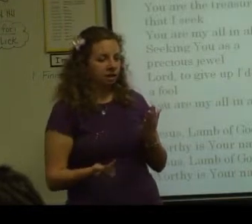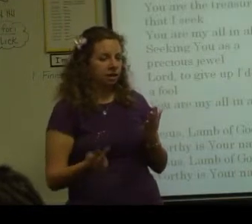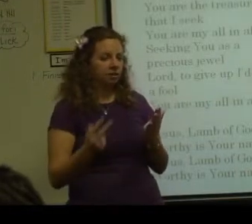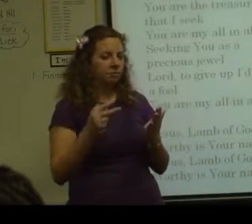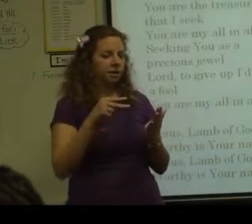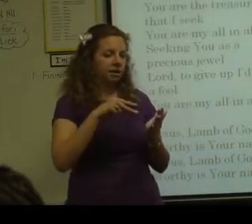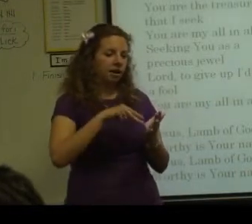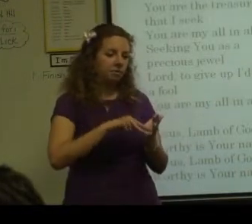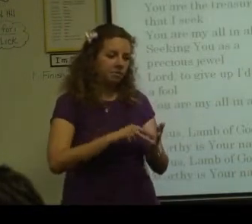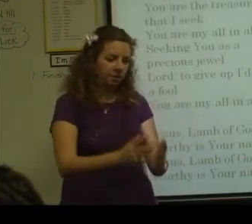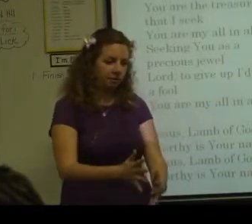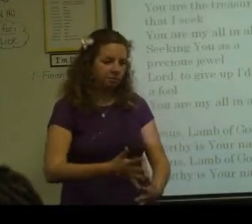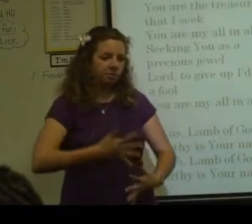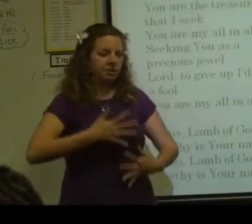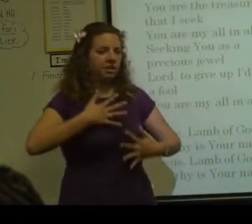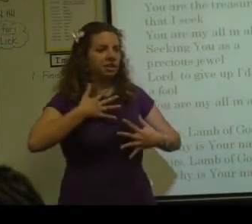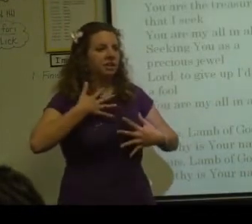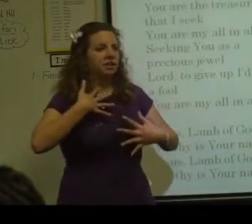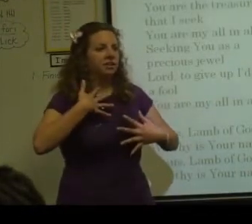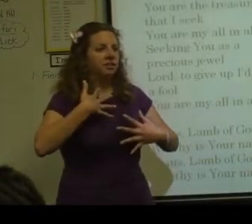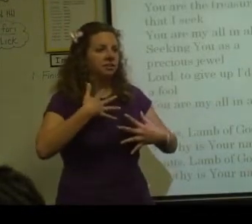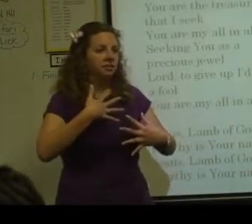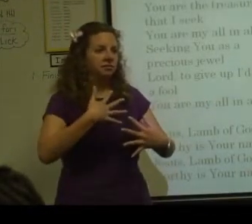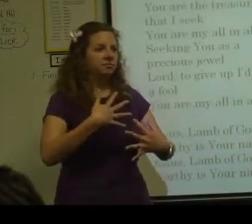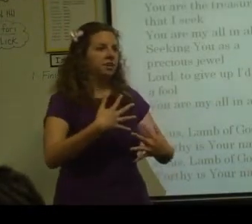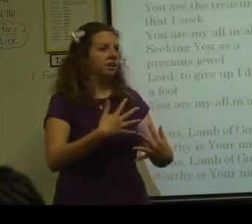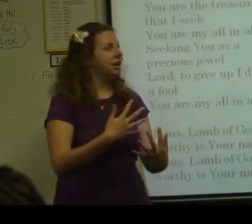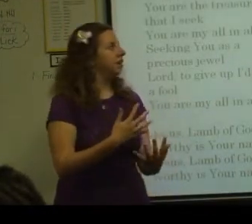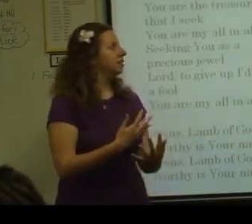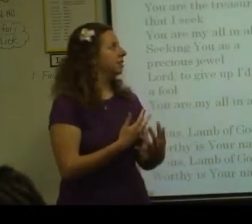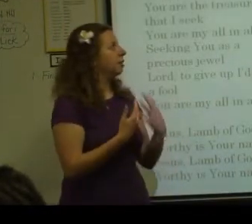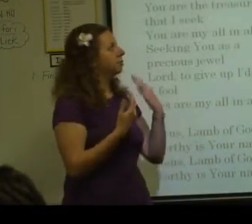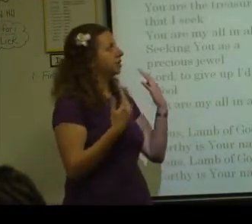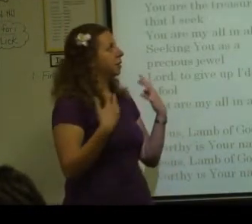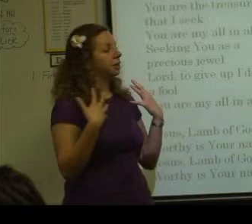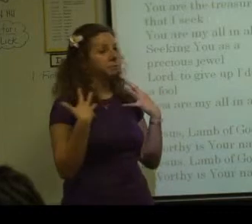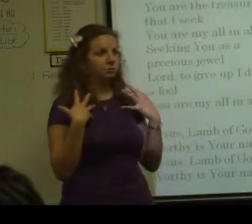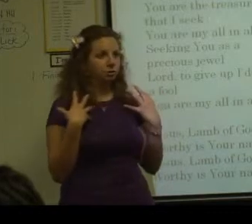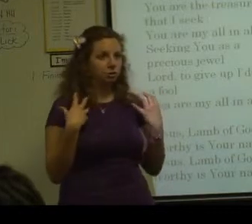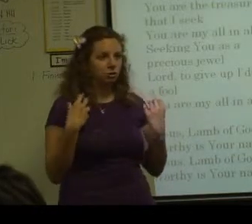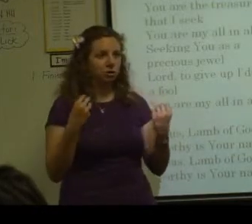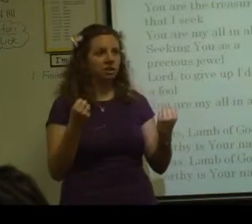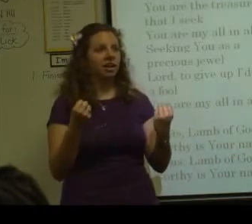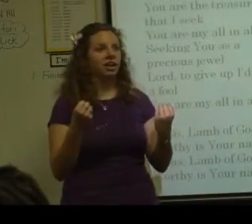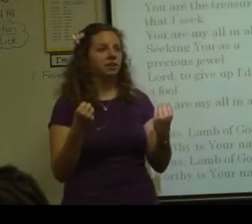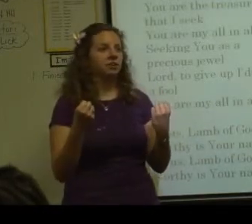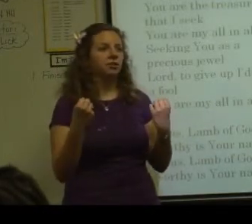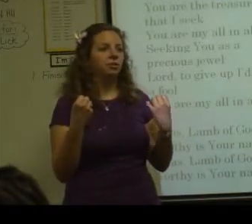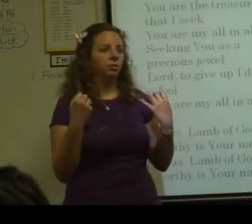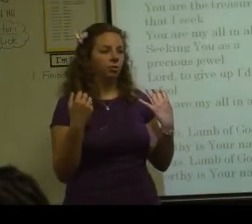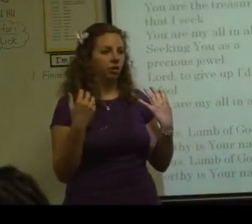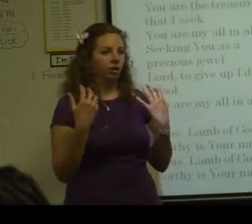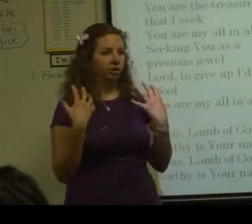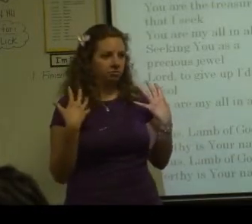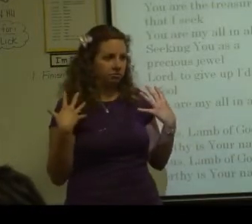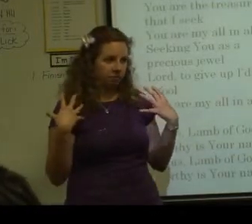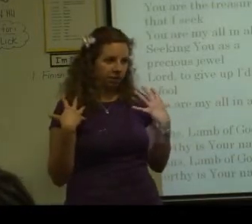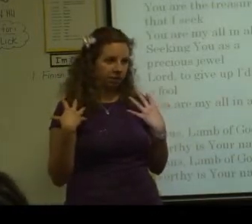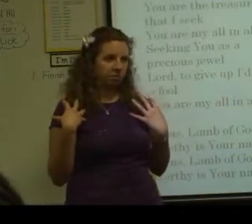and getting back up and breathing in, and how we talked about like being restored again, or like